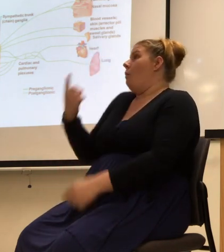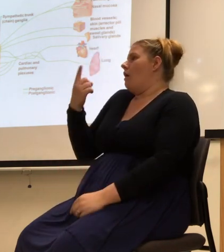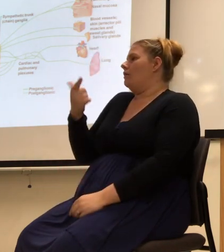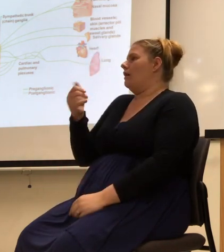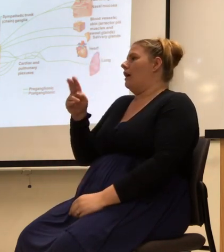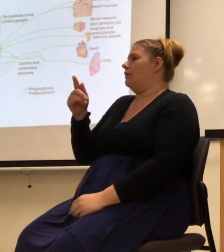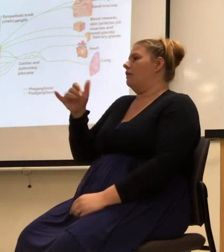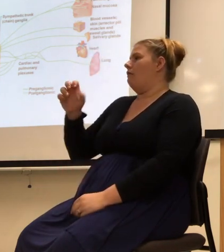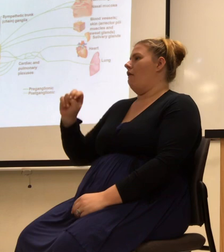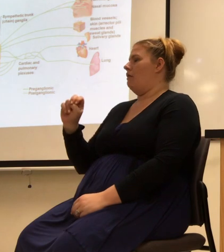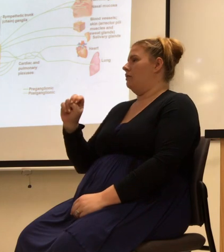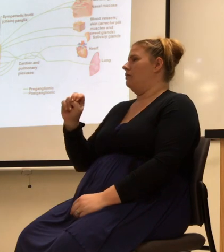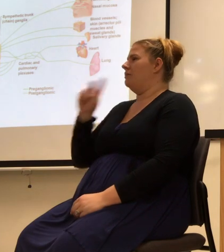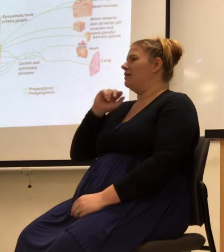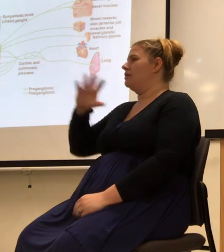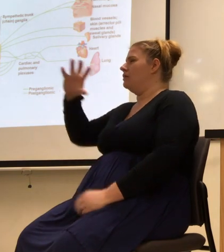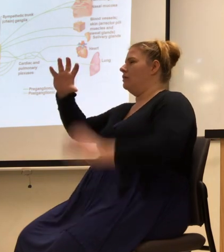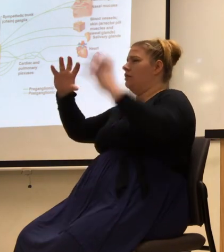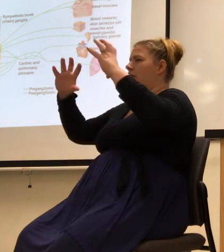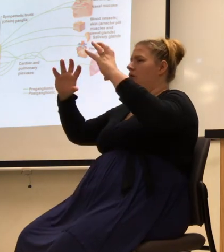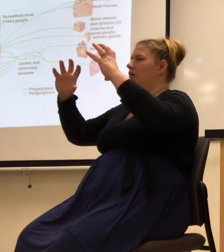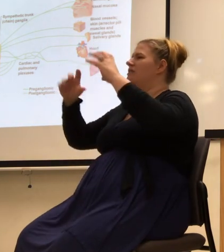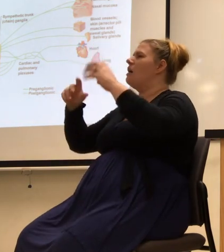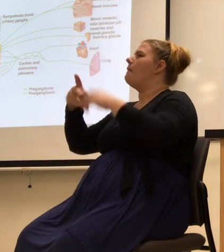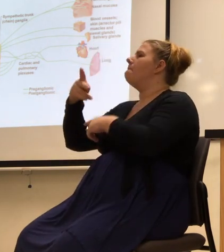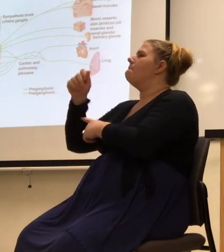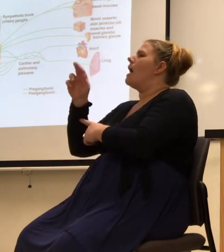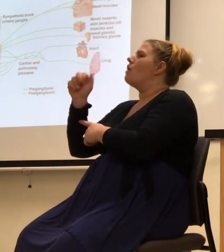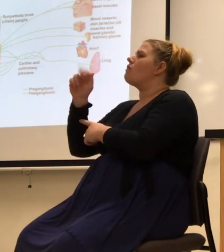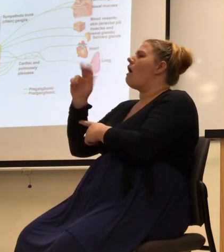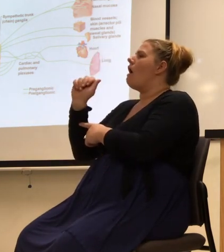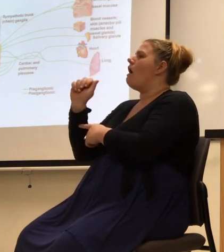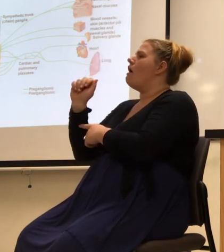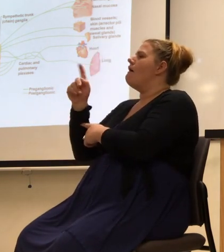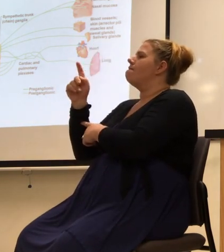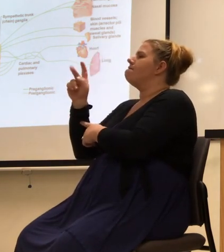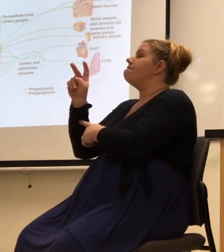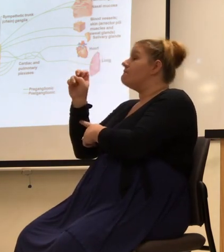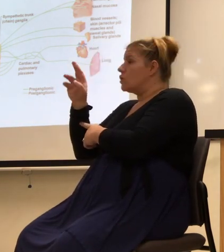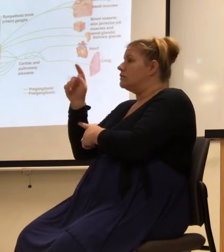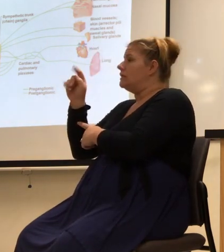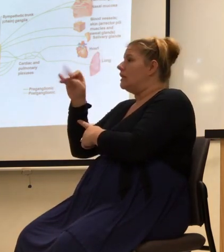call it paravertebral because you flank the vertebra. So call